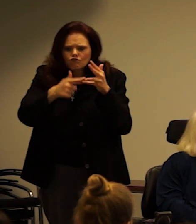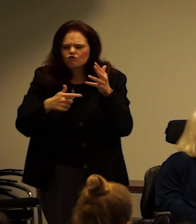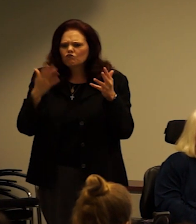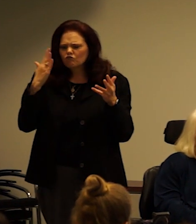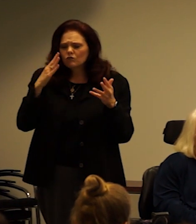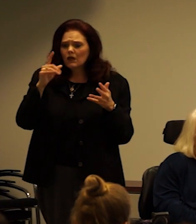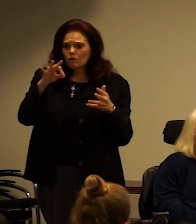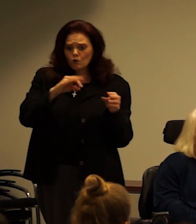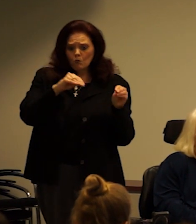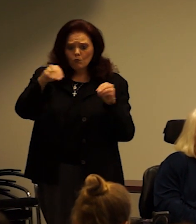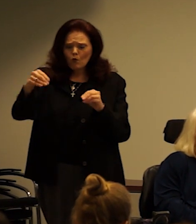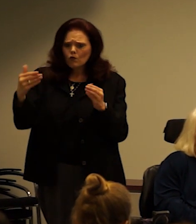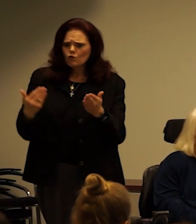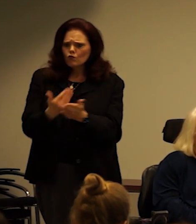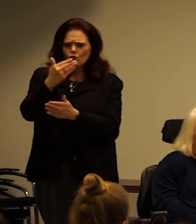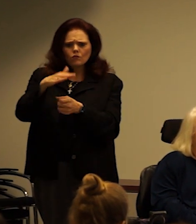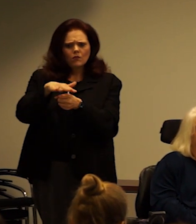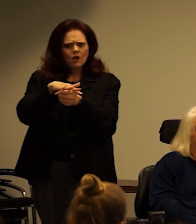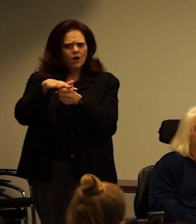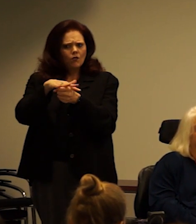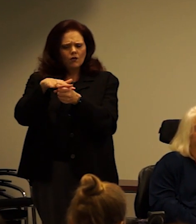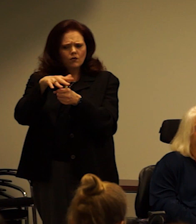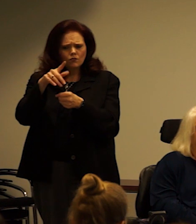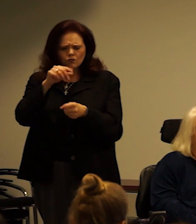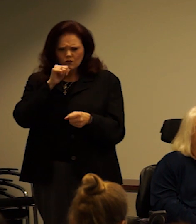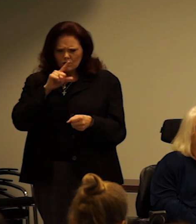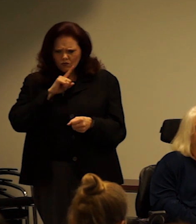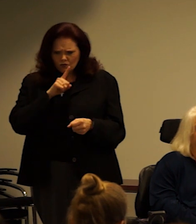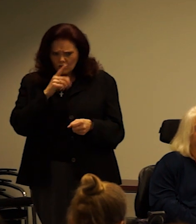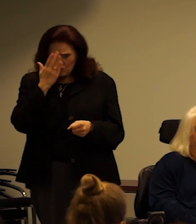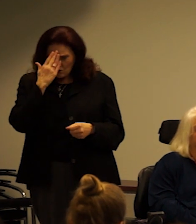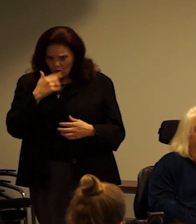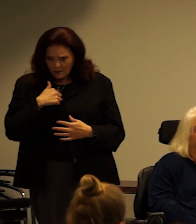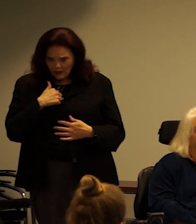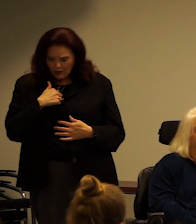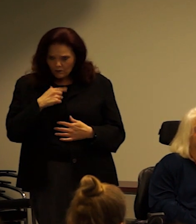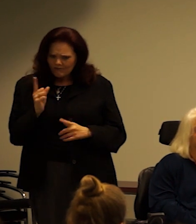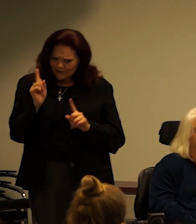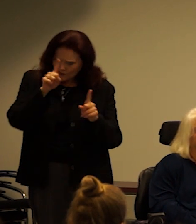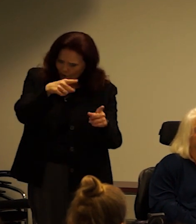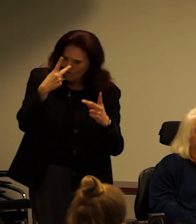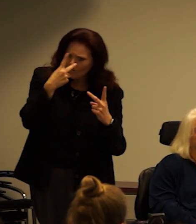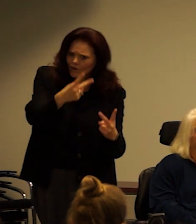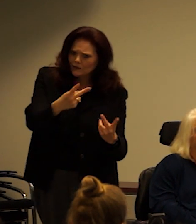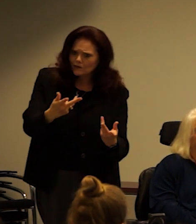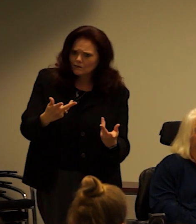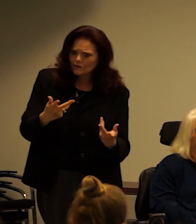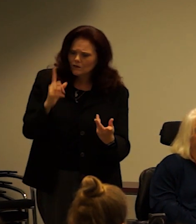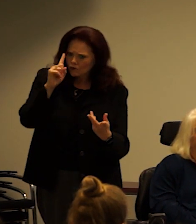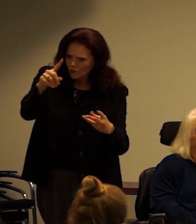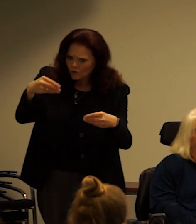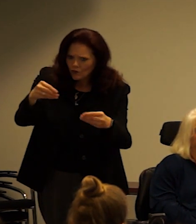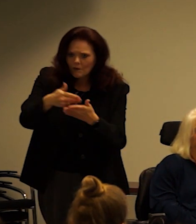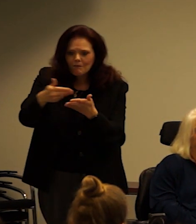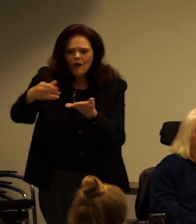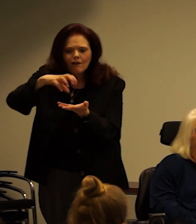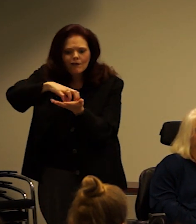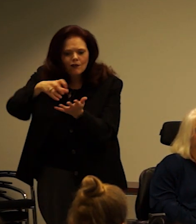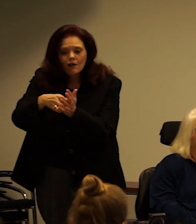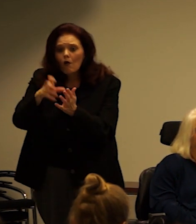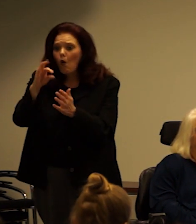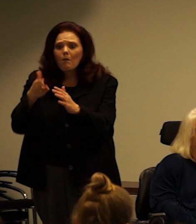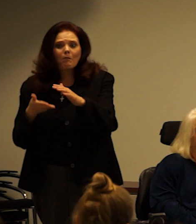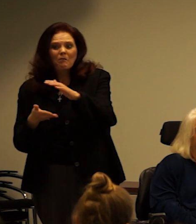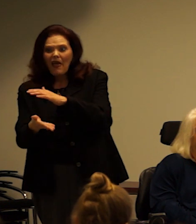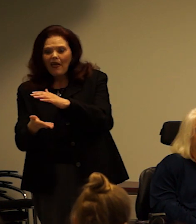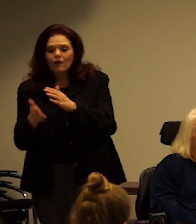you've moved into a new place, you're not sure they know you exist, go tell them. Go to the store and buy some cookies or bake some cookies